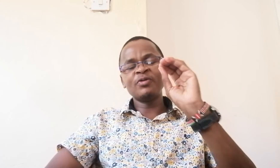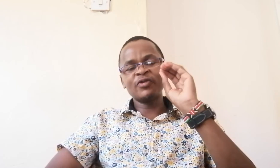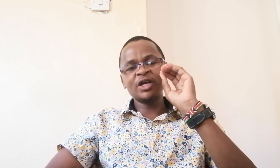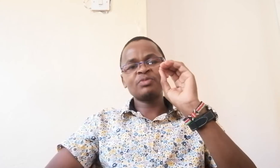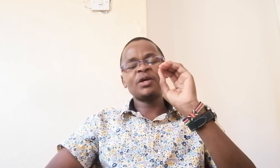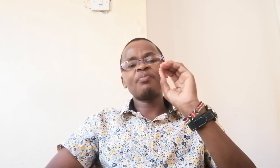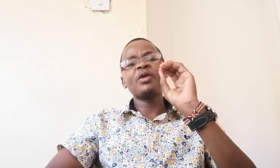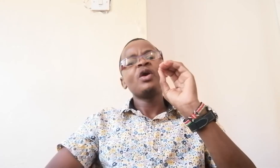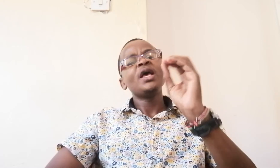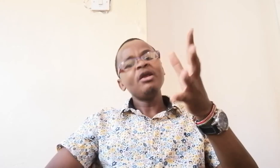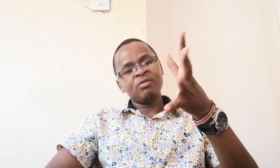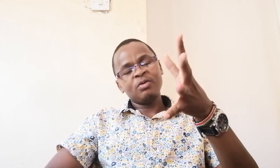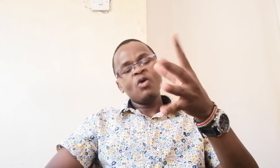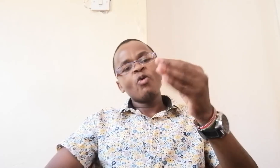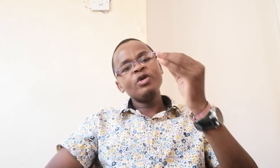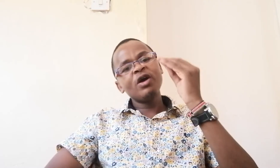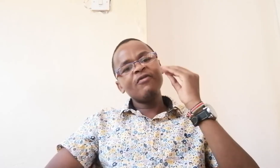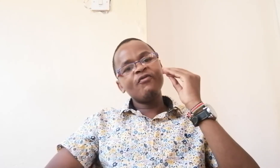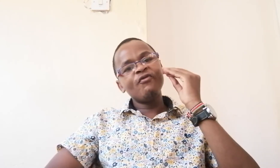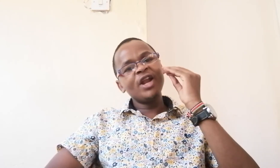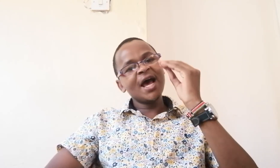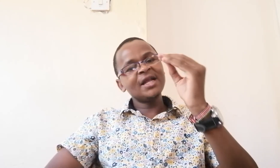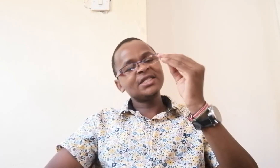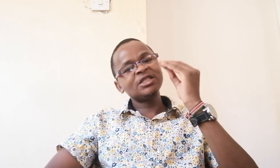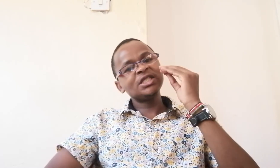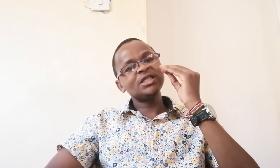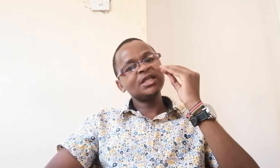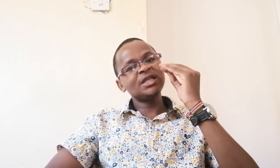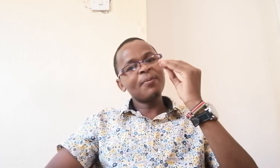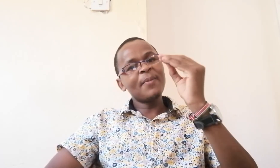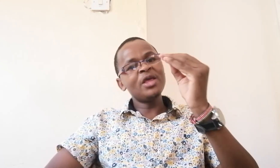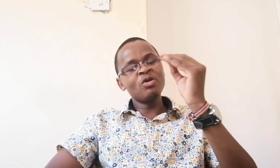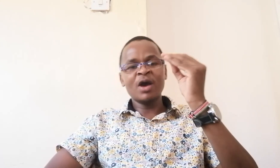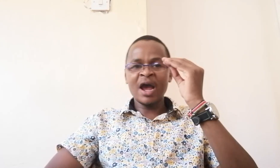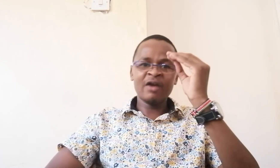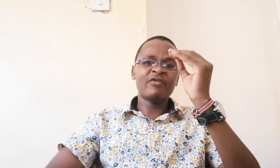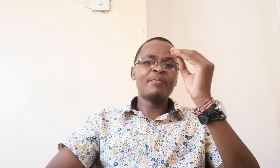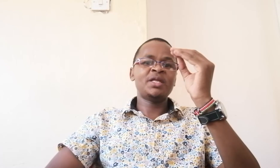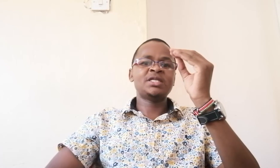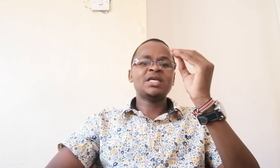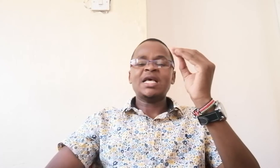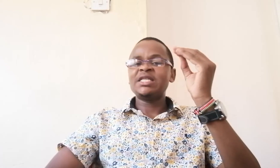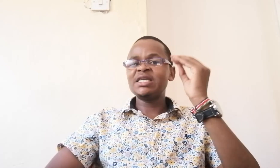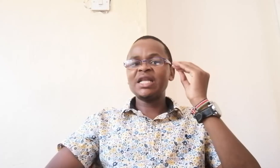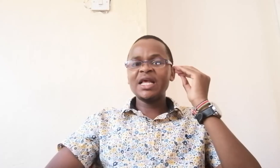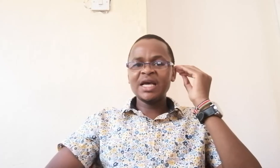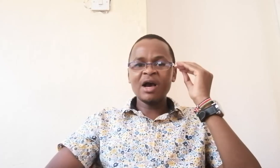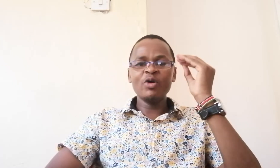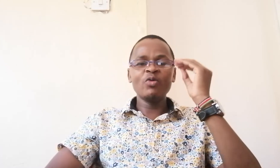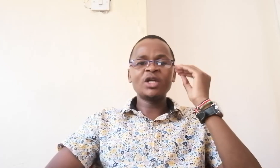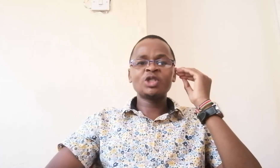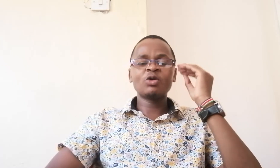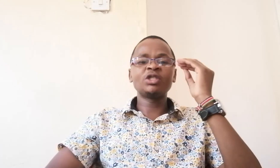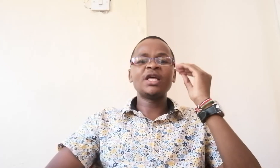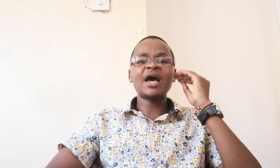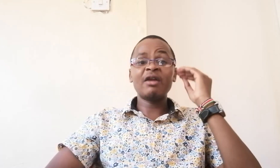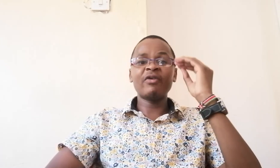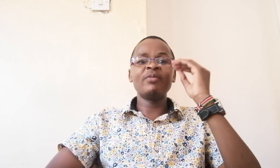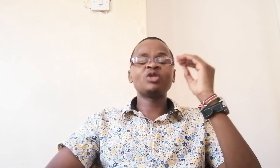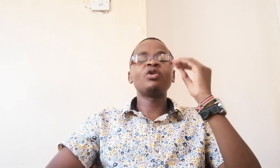figure spell. Now, when you have learned the manual alphabets, just like how you are taught the alphabets when